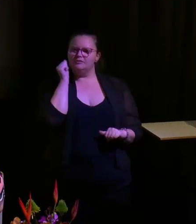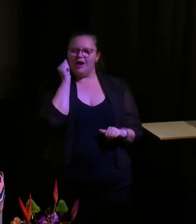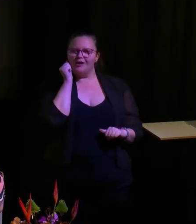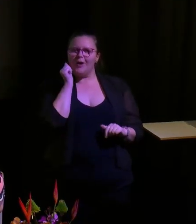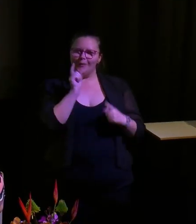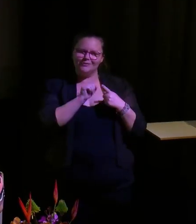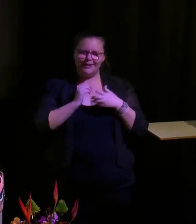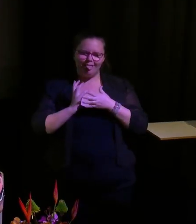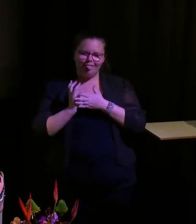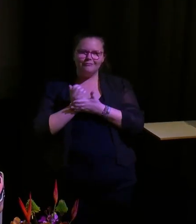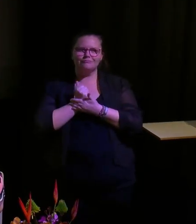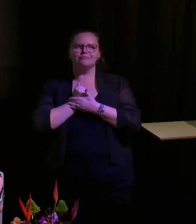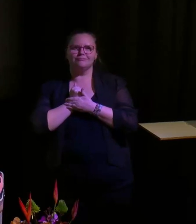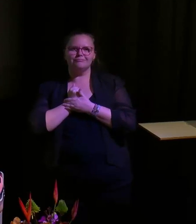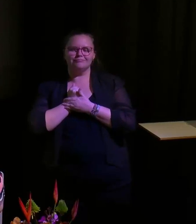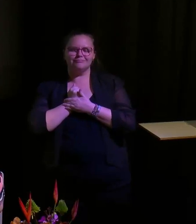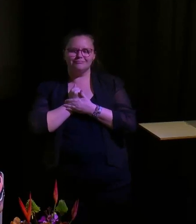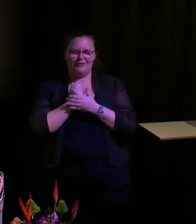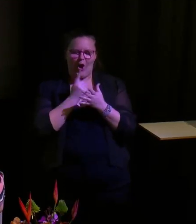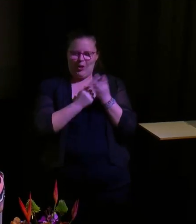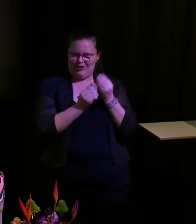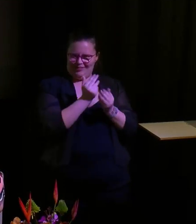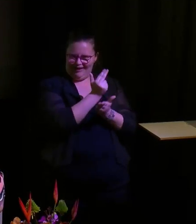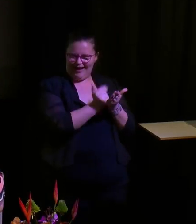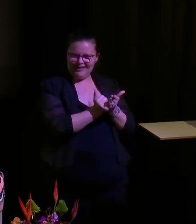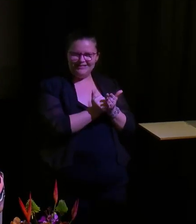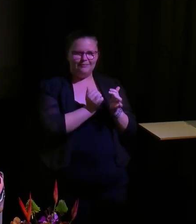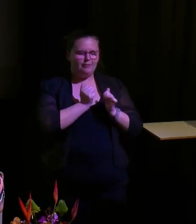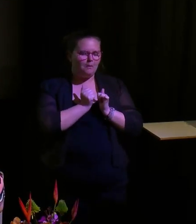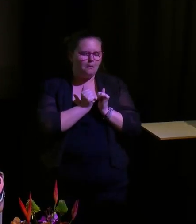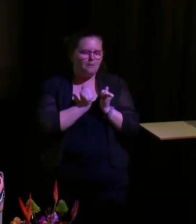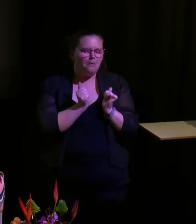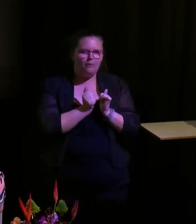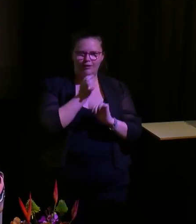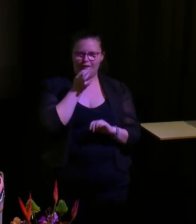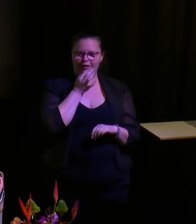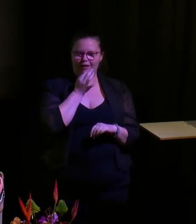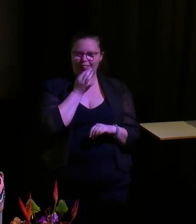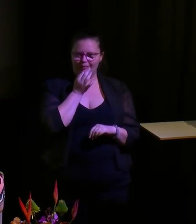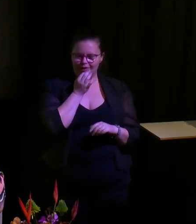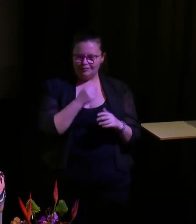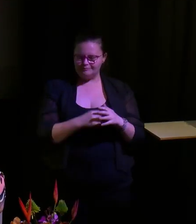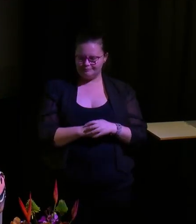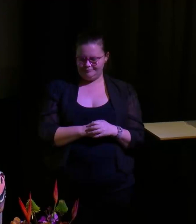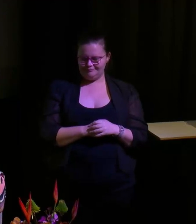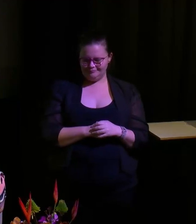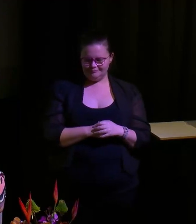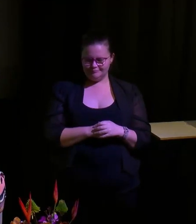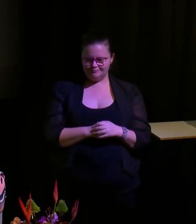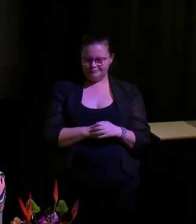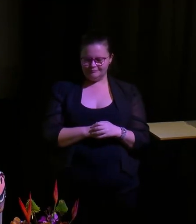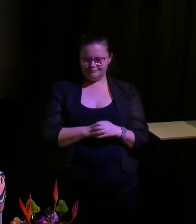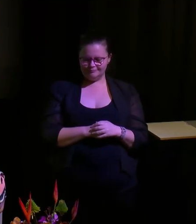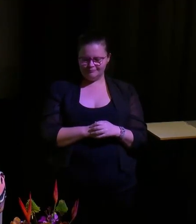that just with the artists, but perhaps revealing a little bit about what they might have been able and to so, access. So with